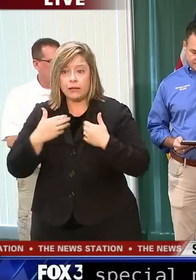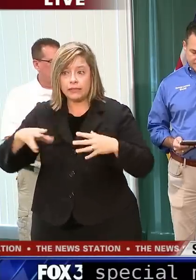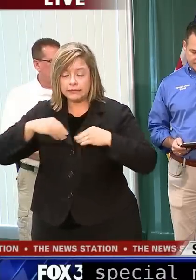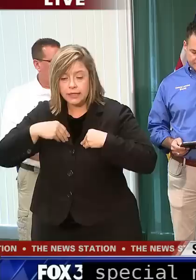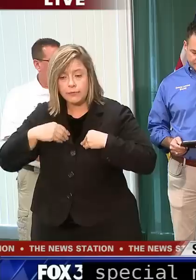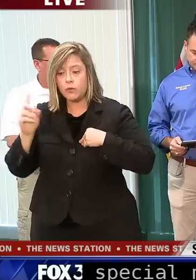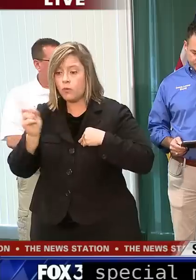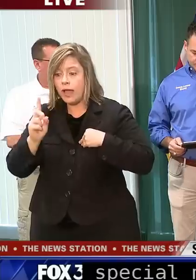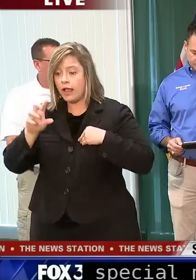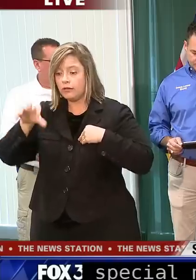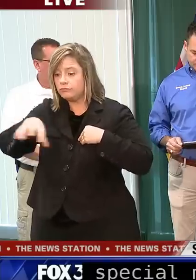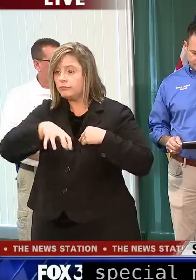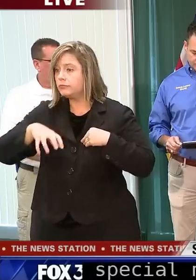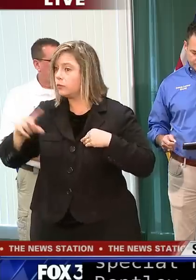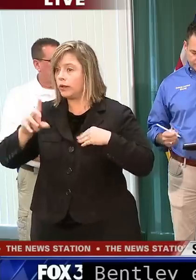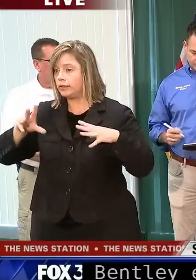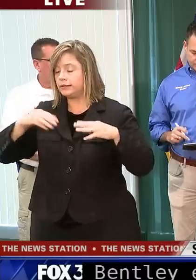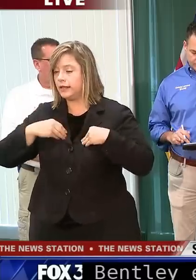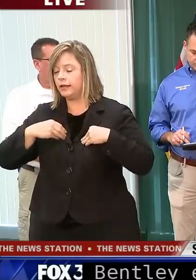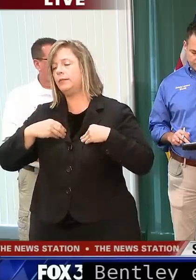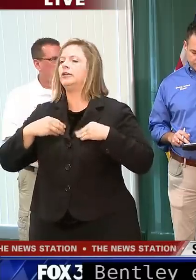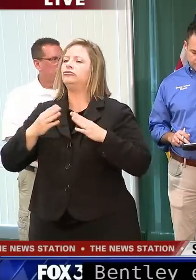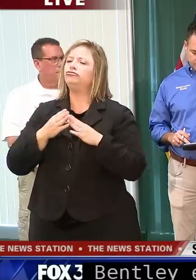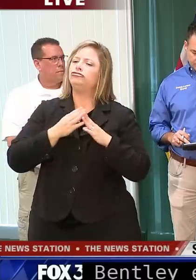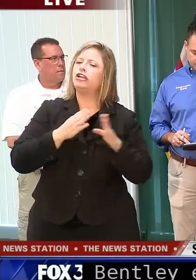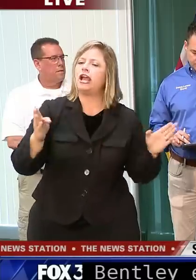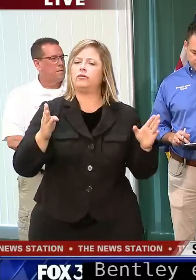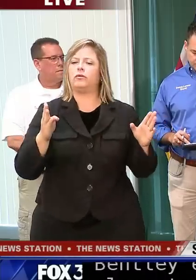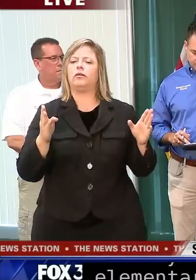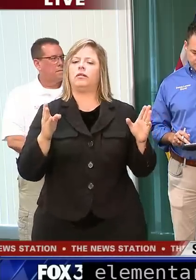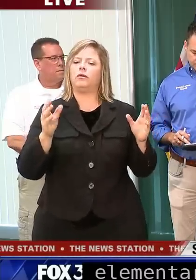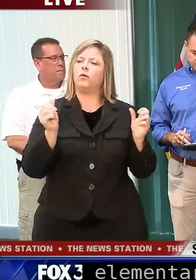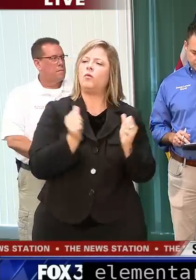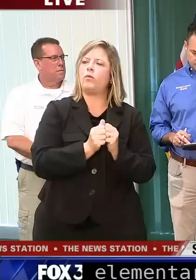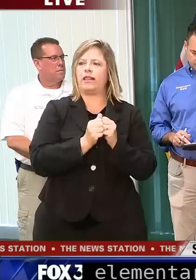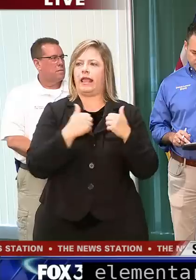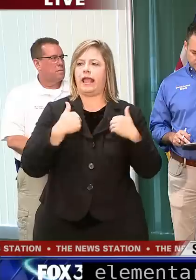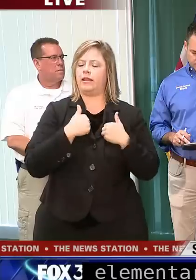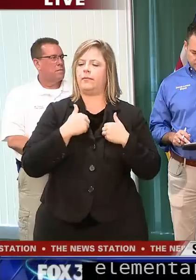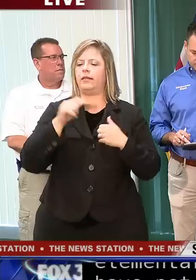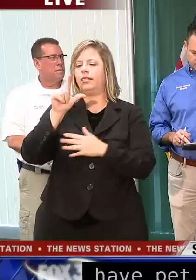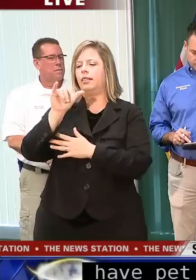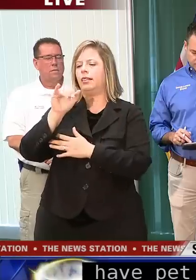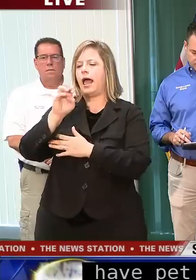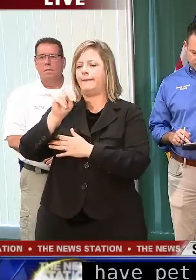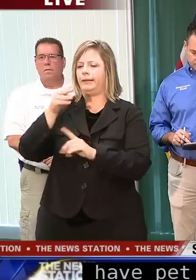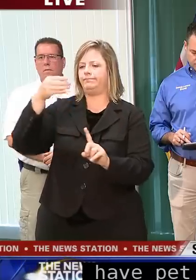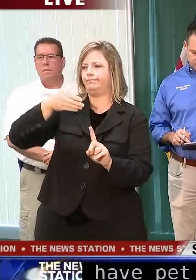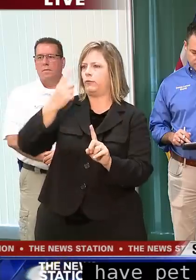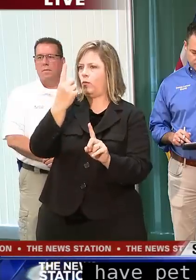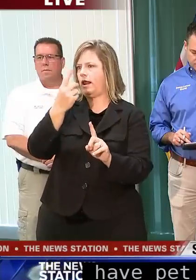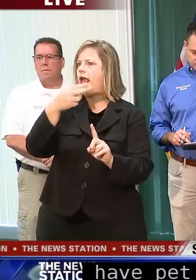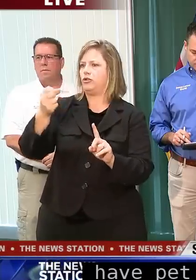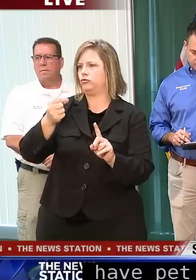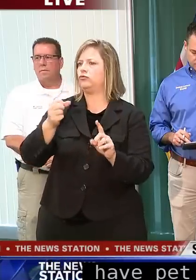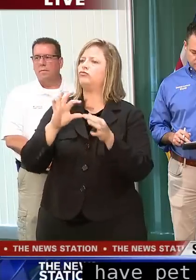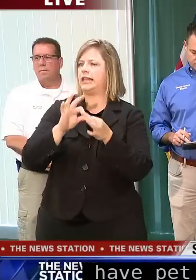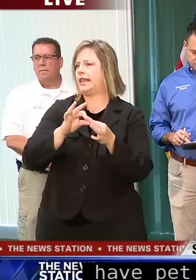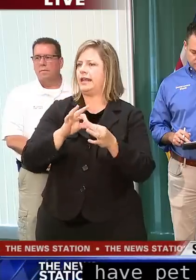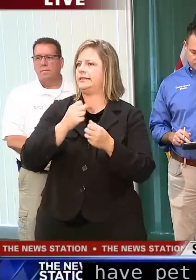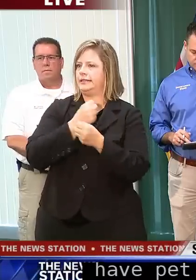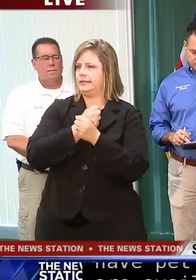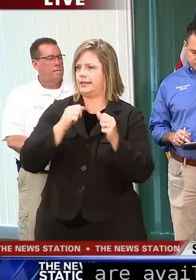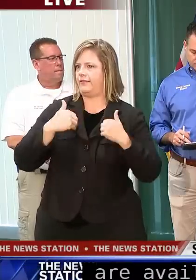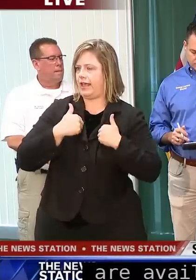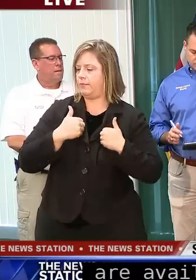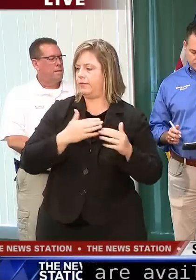available for folks with pets. For general population, Lyman High School is a pet-friendly shelter, and for those with